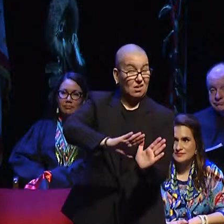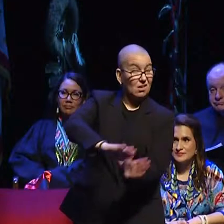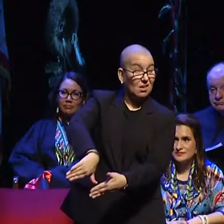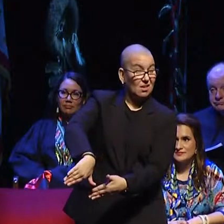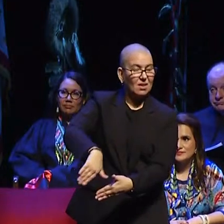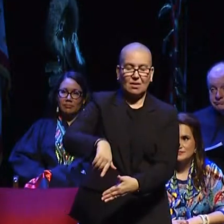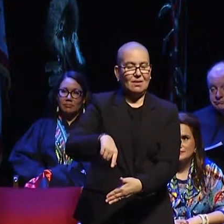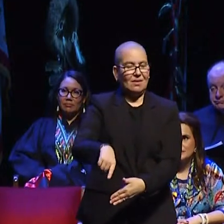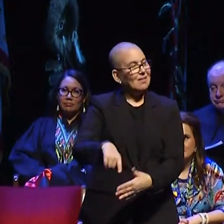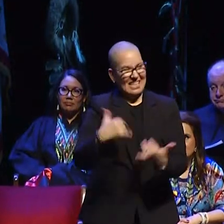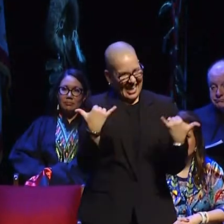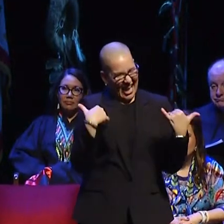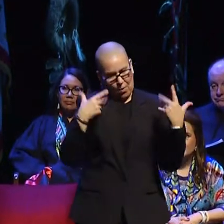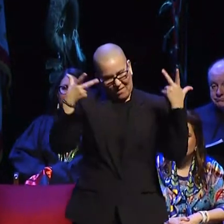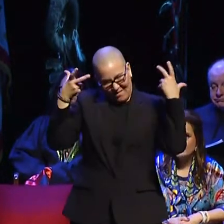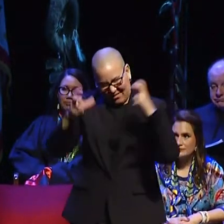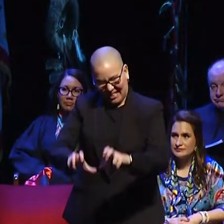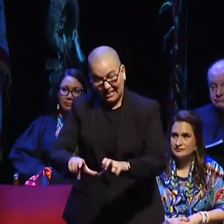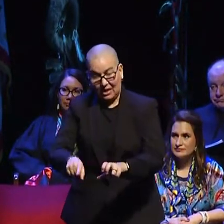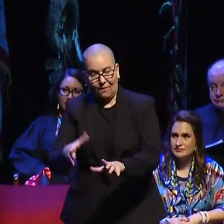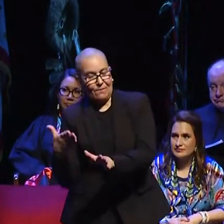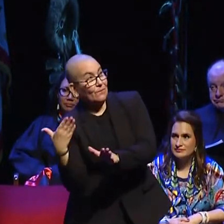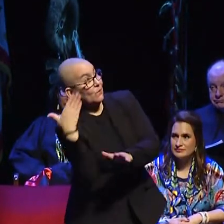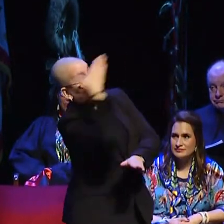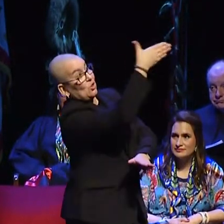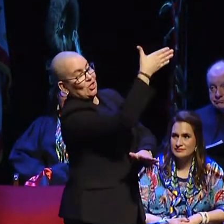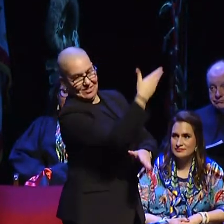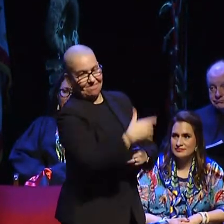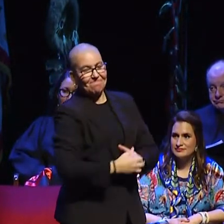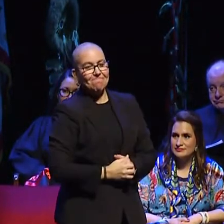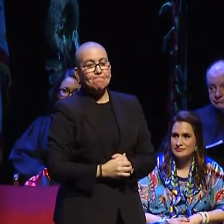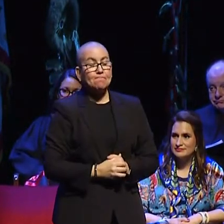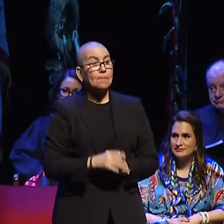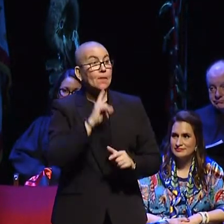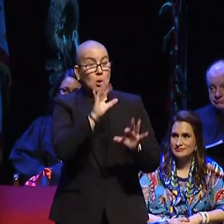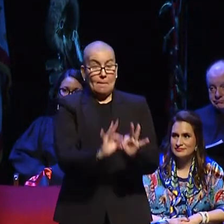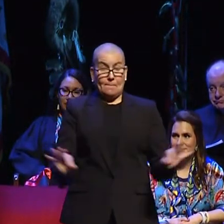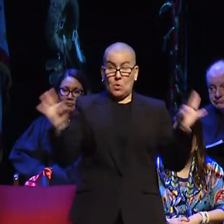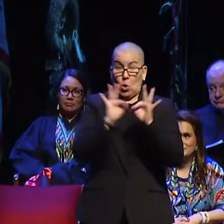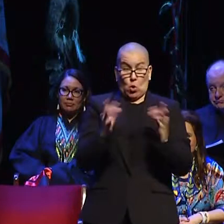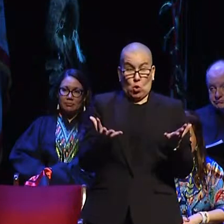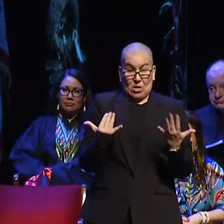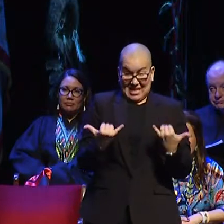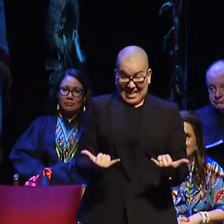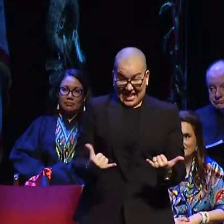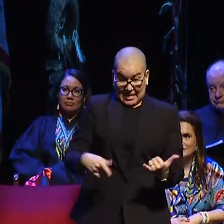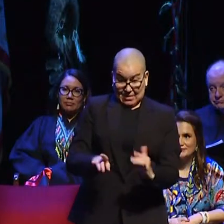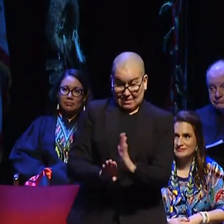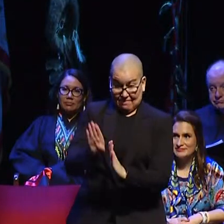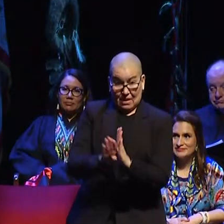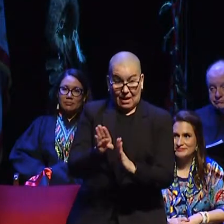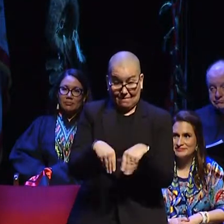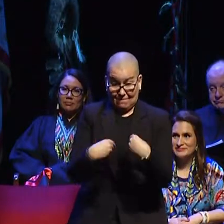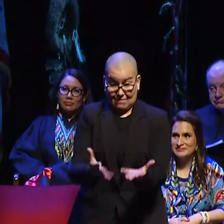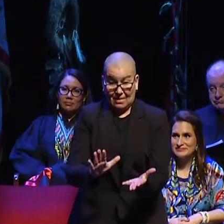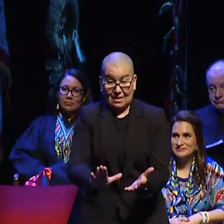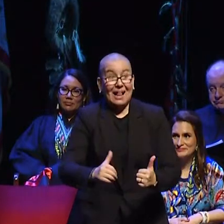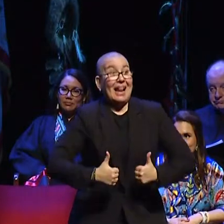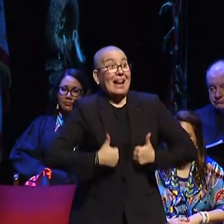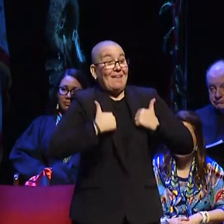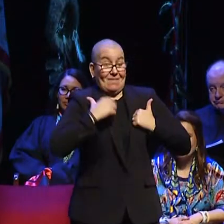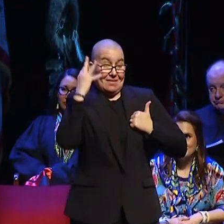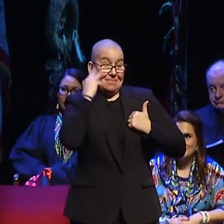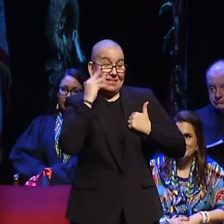done. So the critical resources that shape these lives will shape generations to come. I want to make sure that